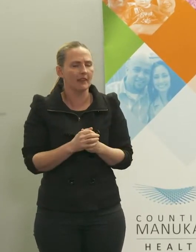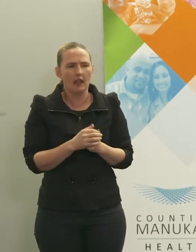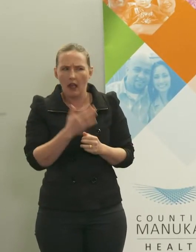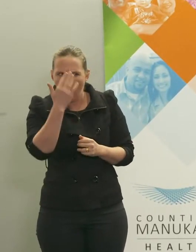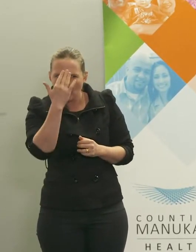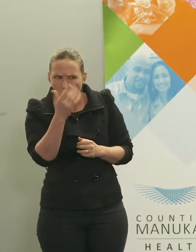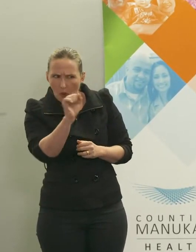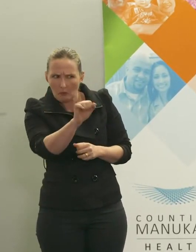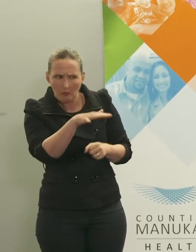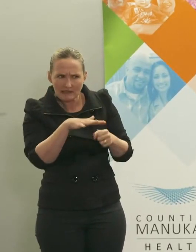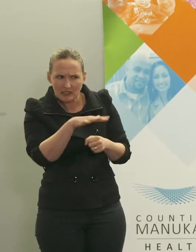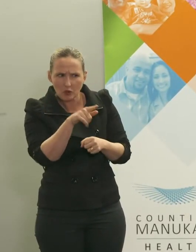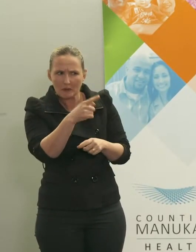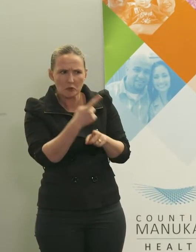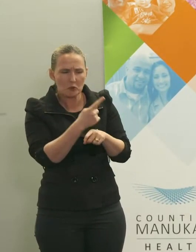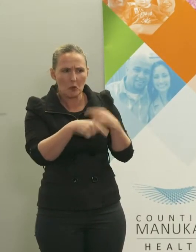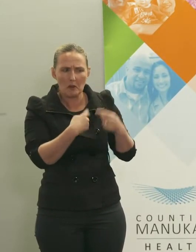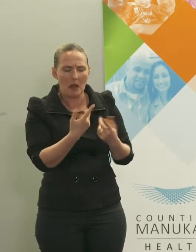talking about, but it's not